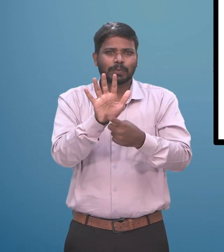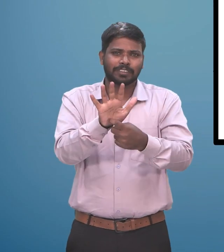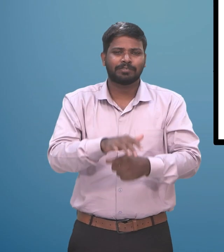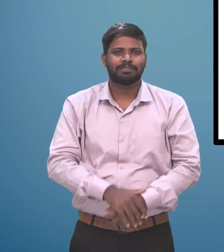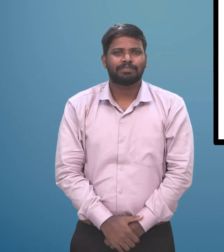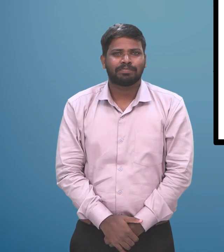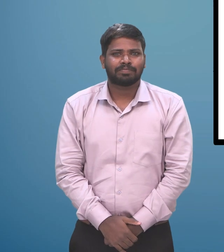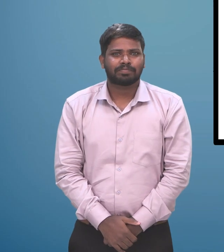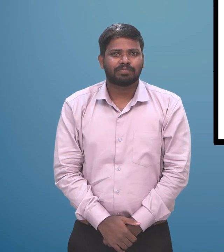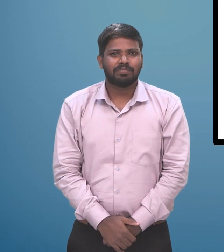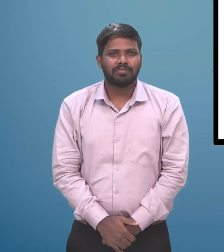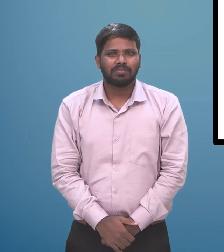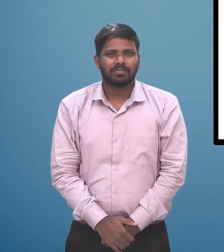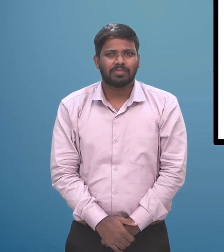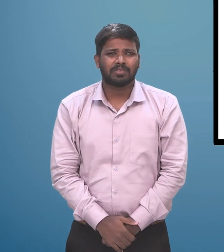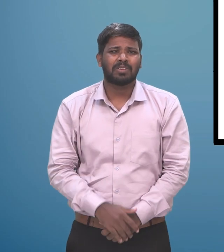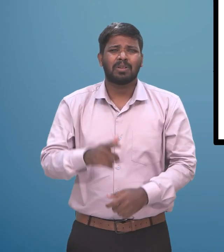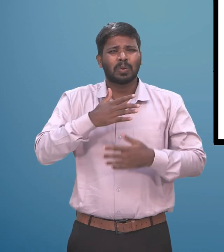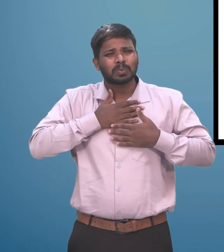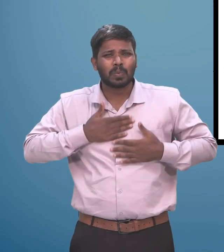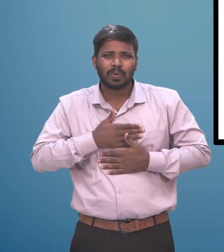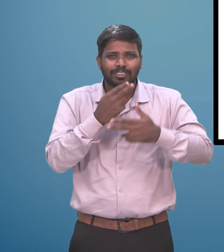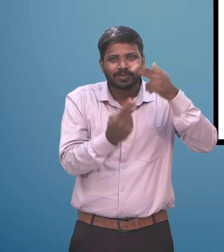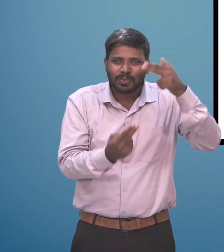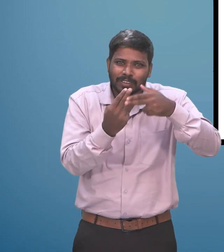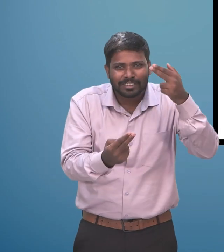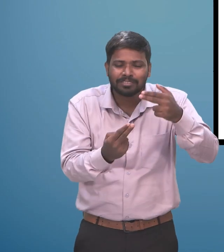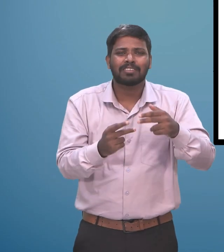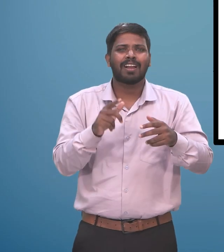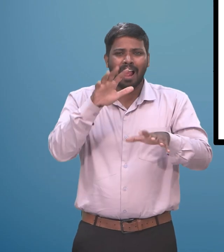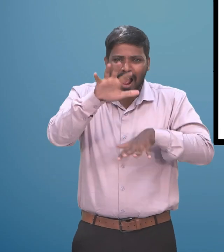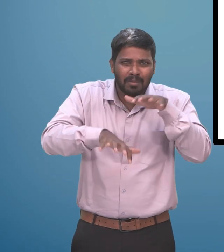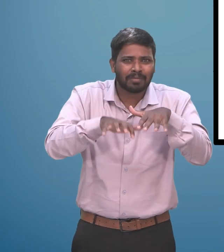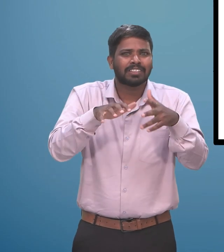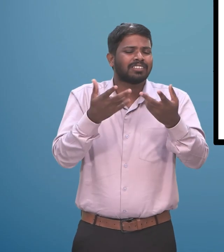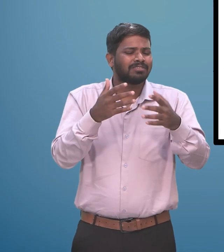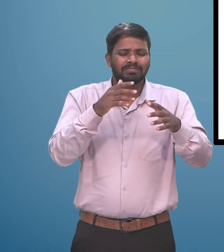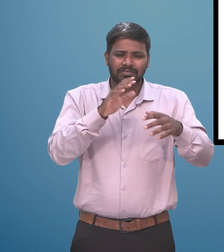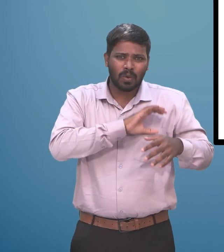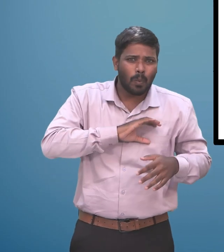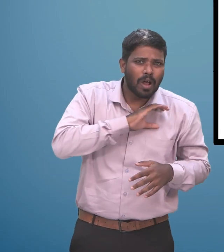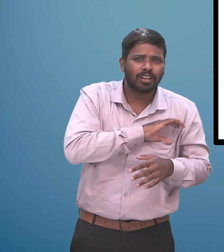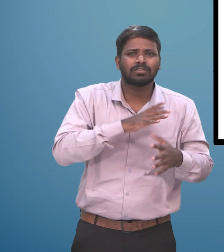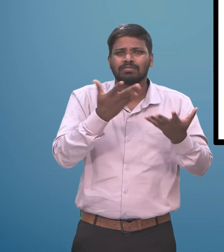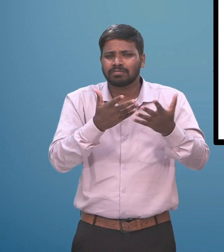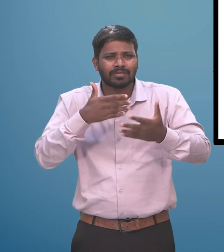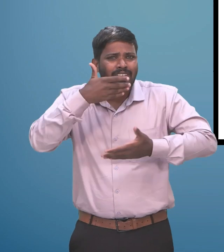example? This collection of delightful stories with animals as the main characters teaches